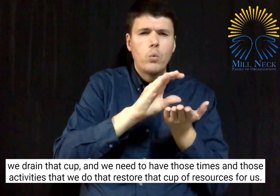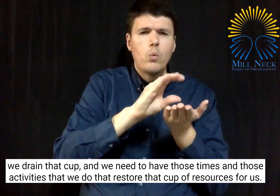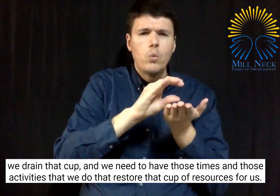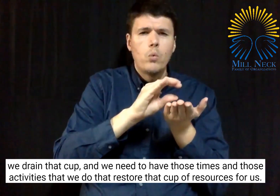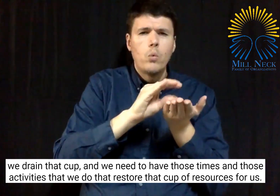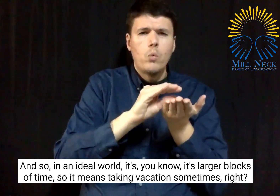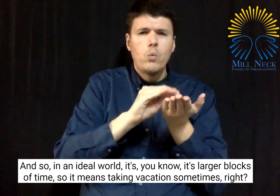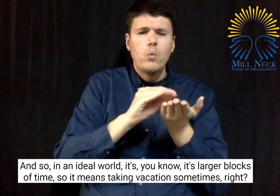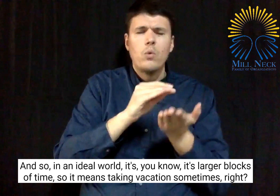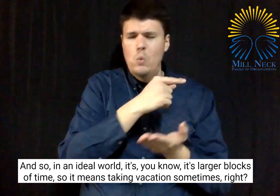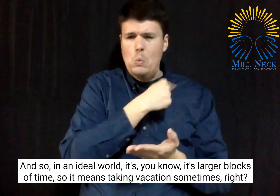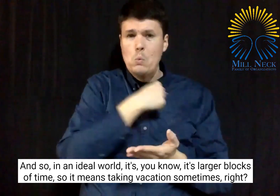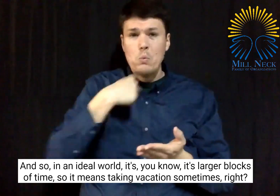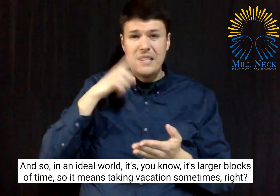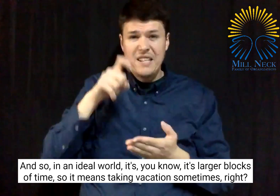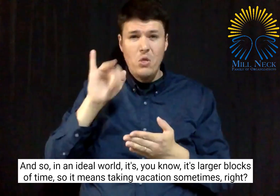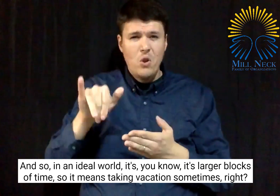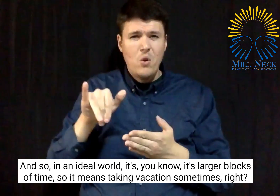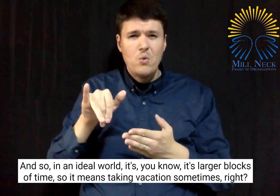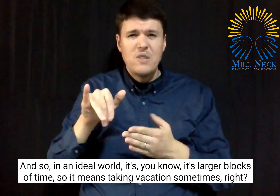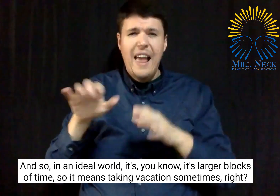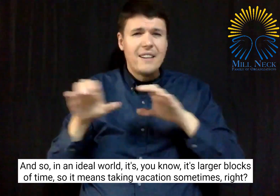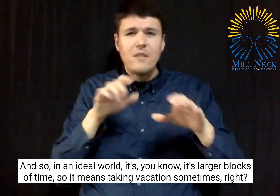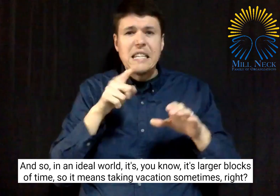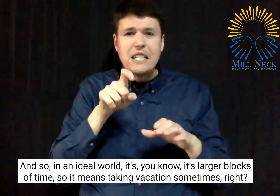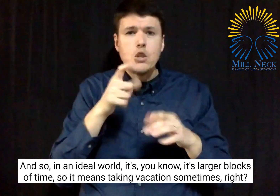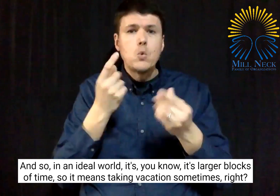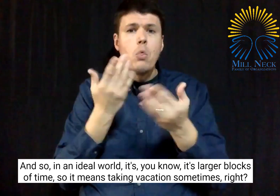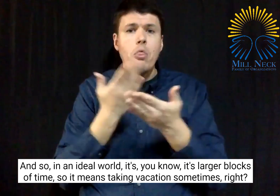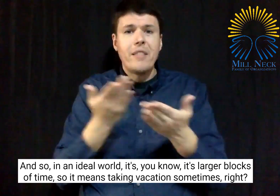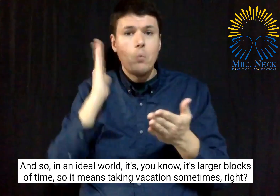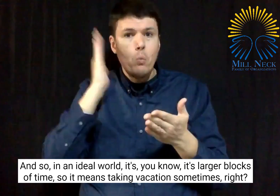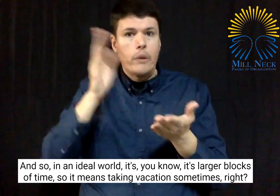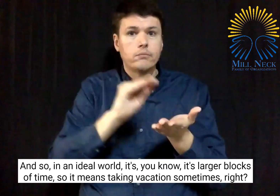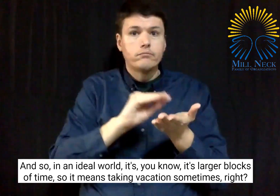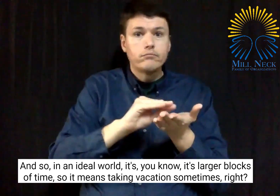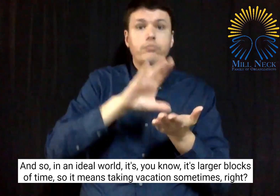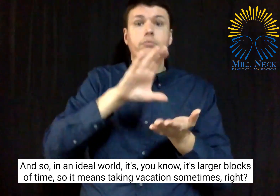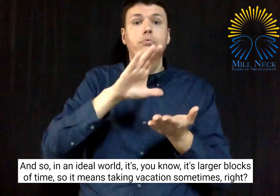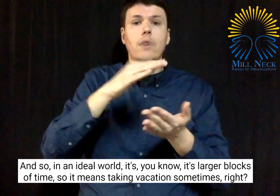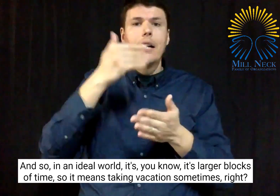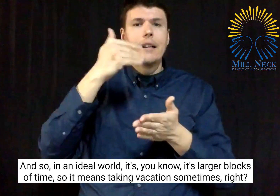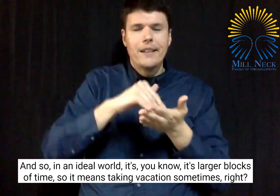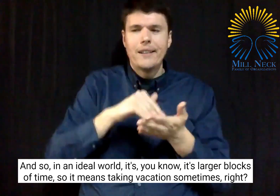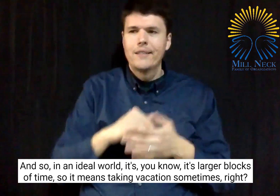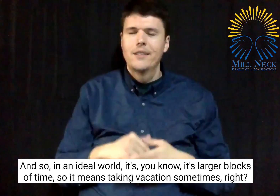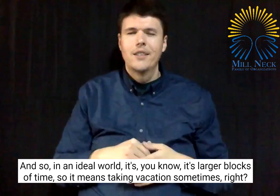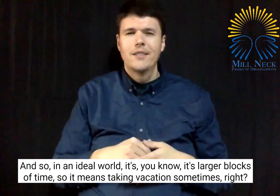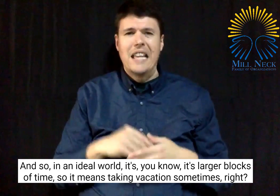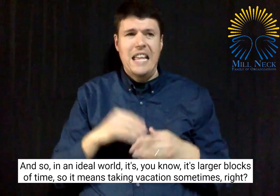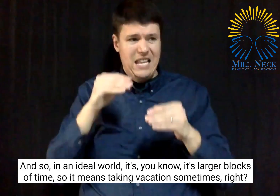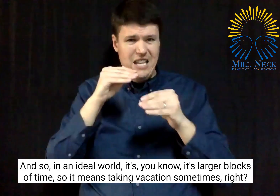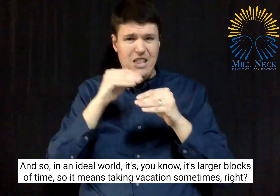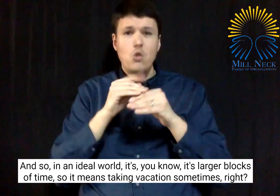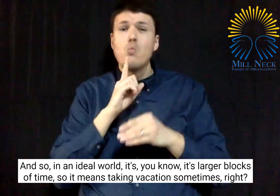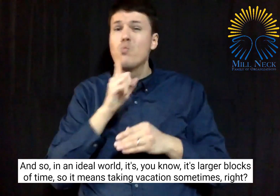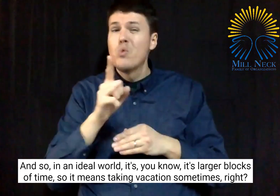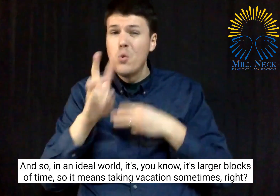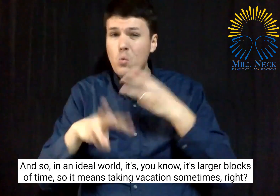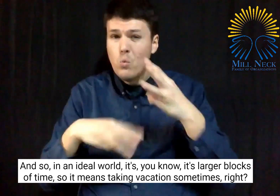us. And so in an ideal world, it's larger blocks of time. So it means taking vacation sometimes, right?